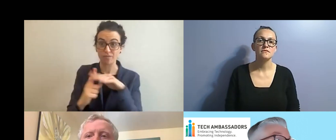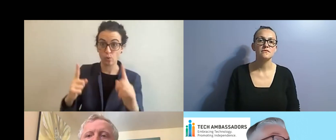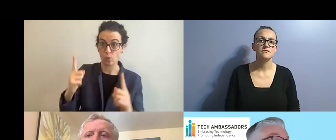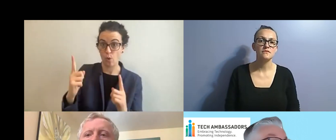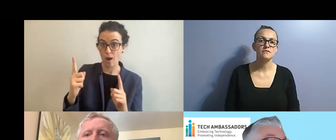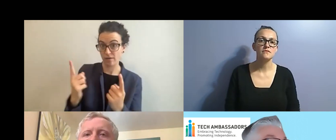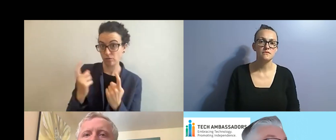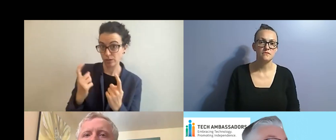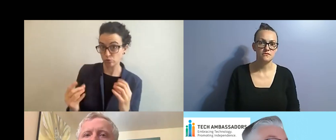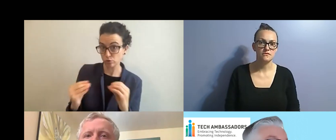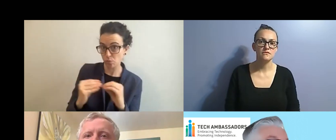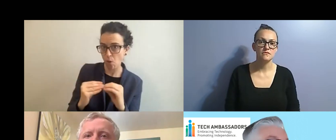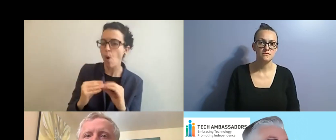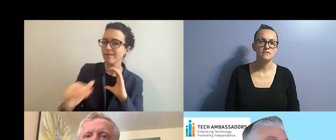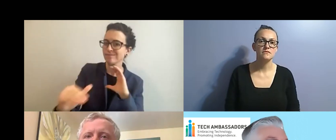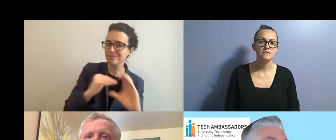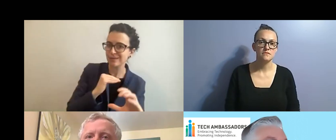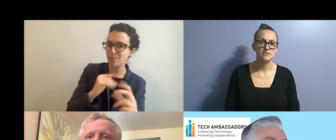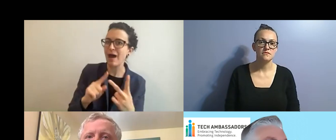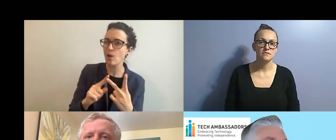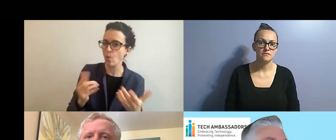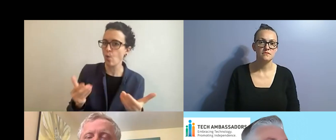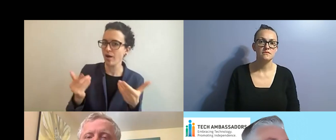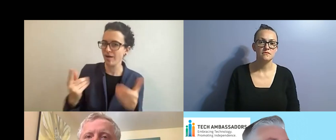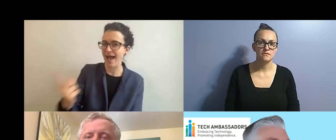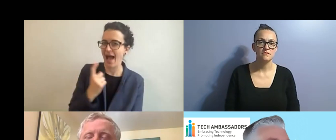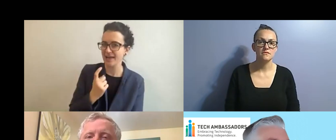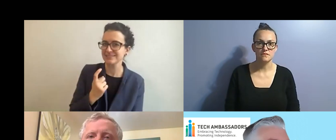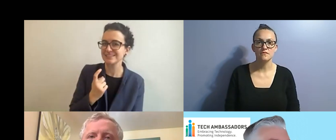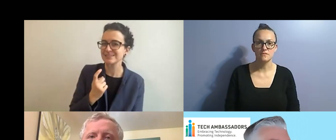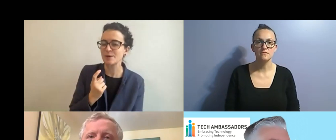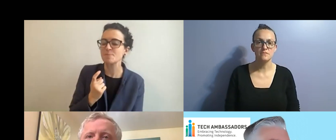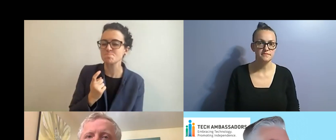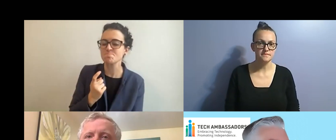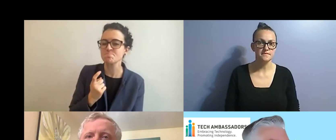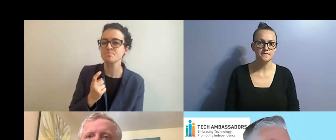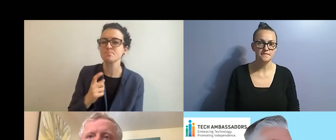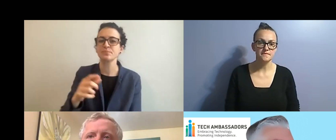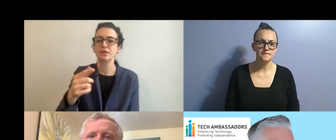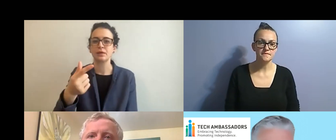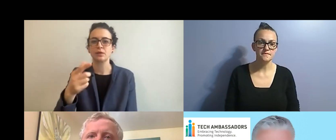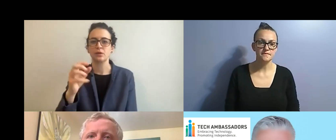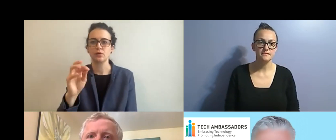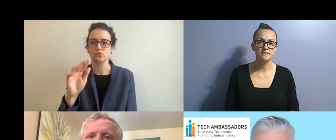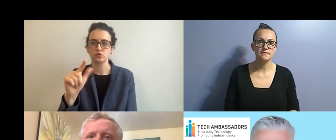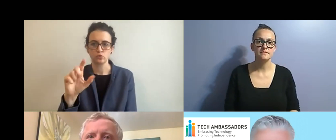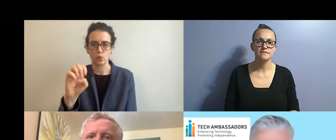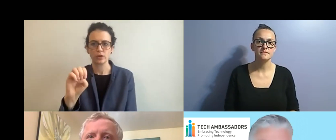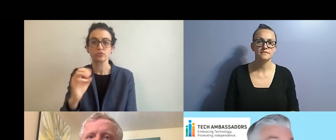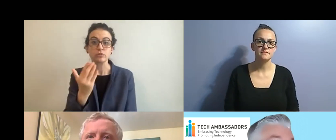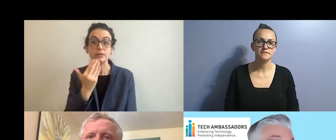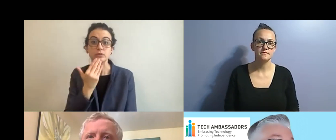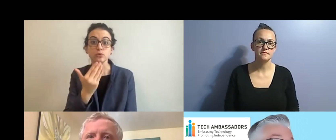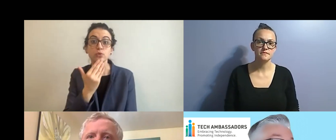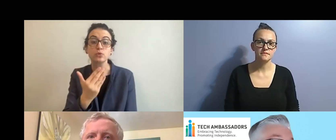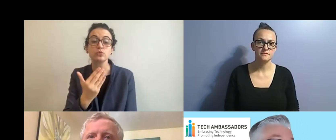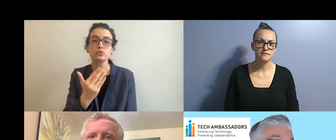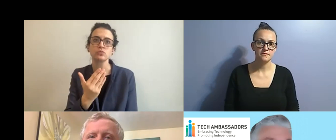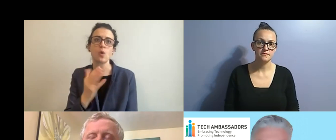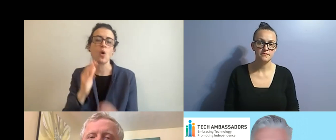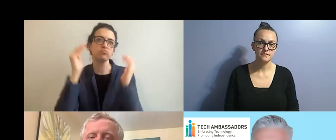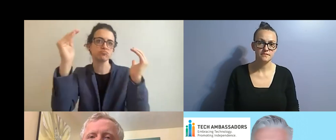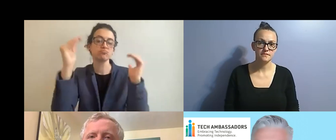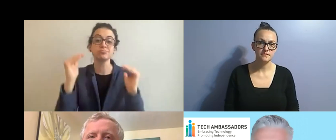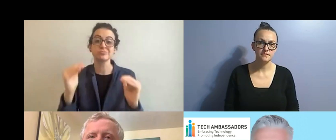point. Then the second question Ashley asked was has to do with enticing those that are nervous to try